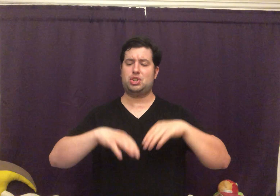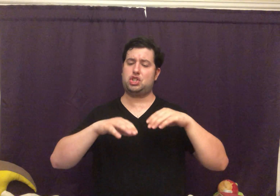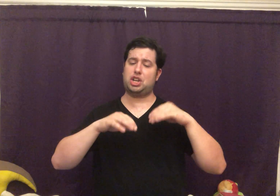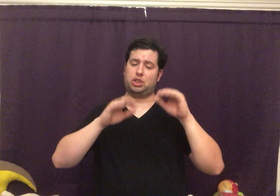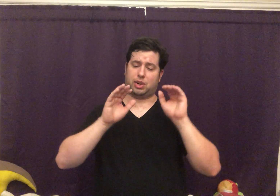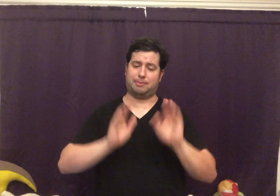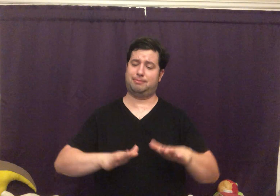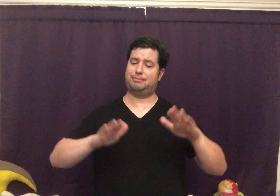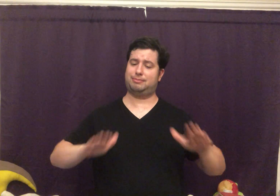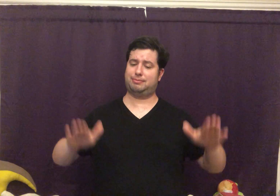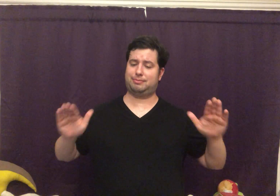Children.